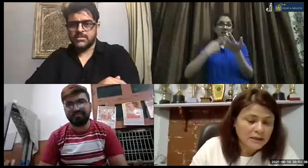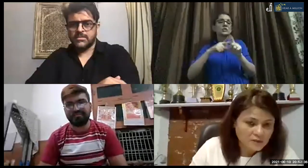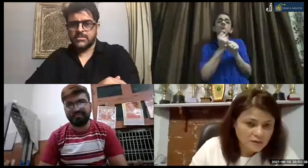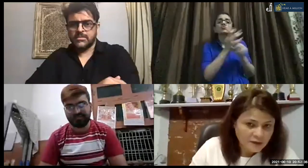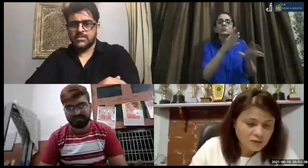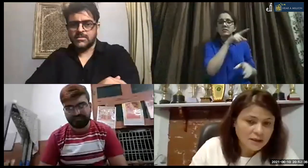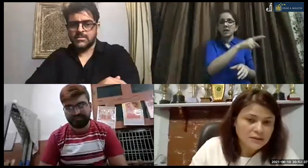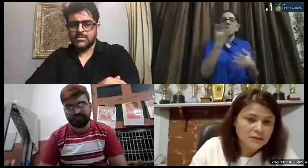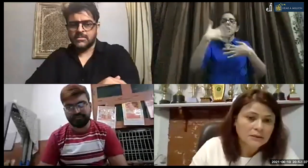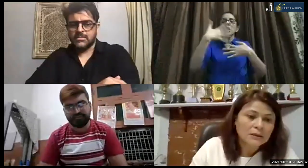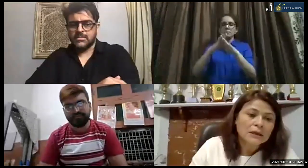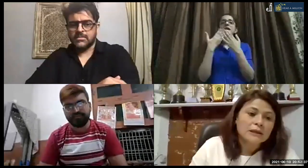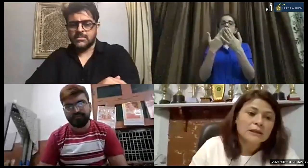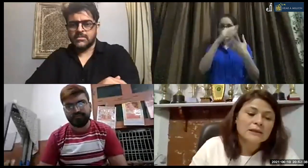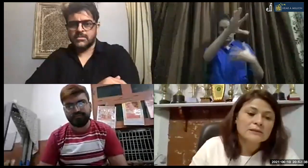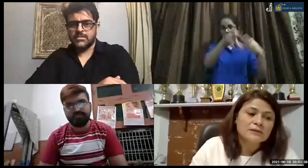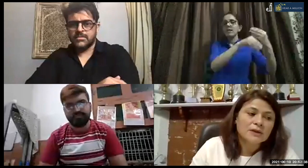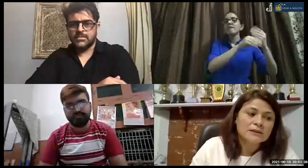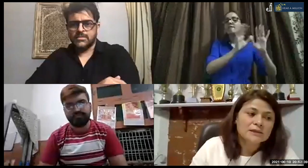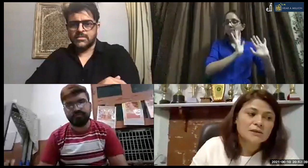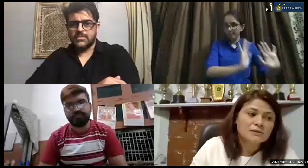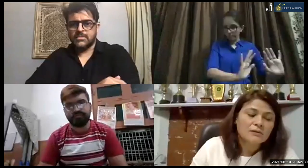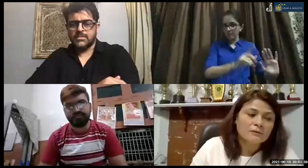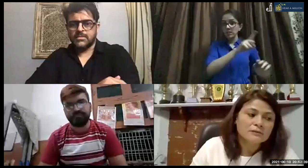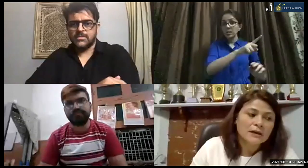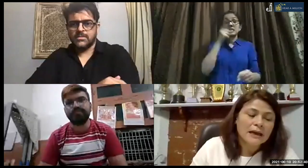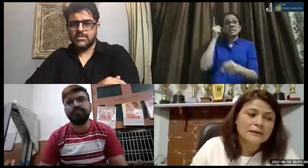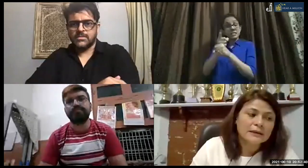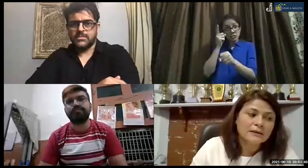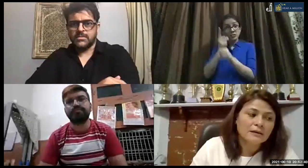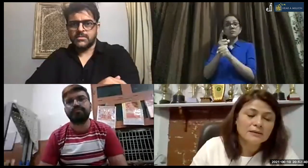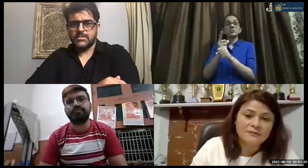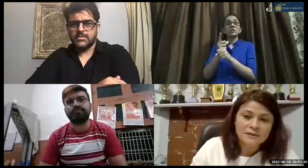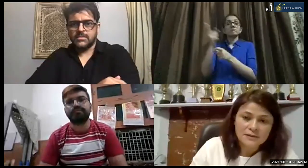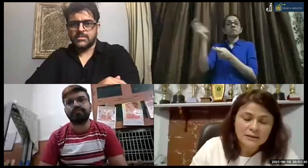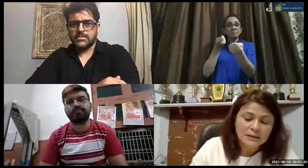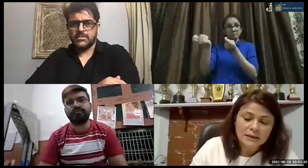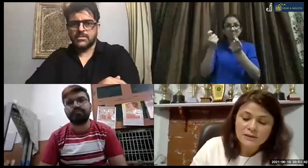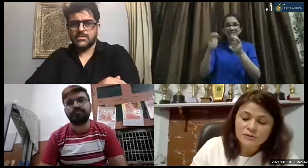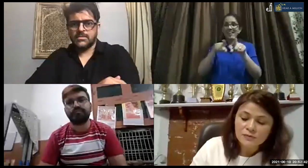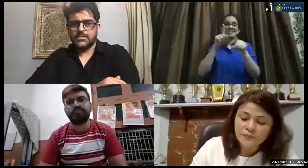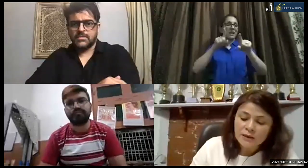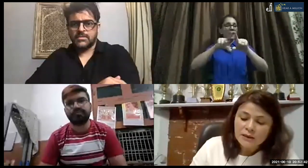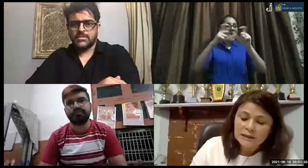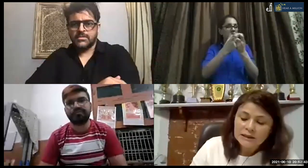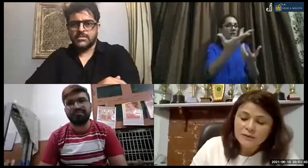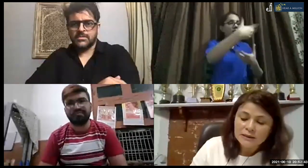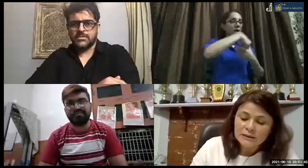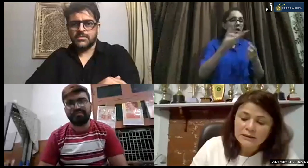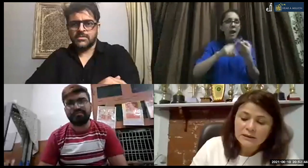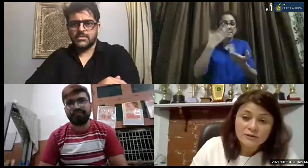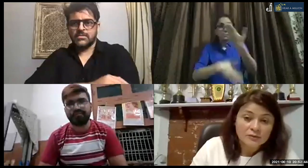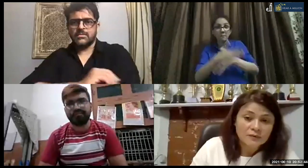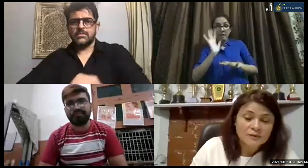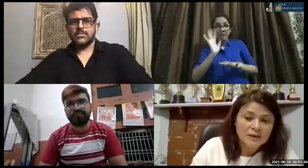on inclusive education. That is, it trained teachers on handling diversity in the classroom,